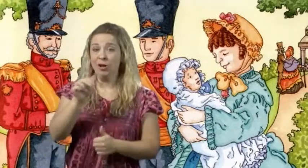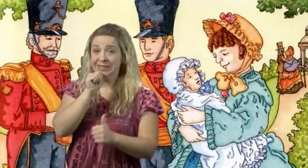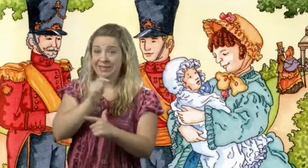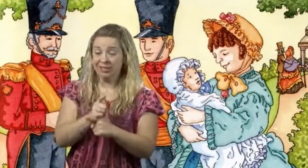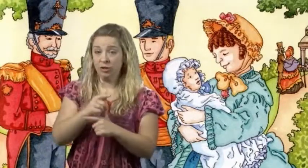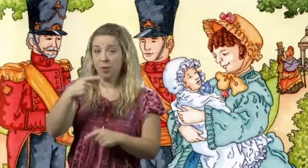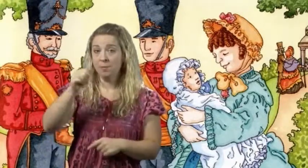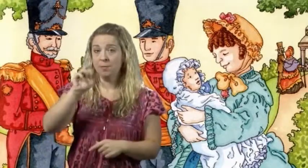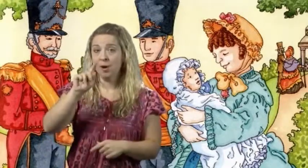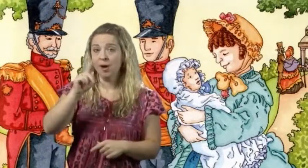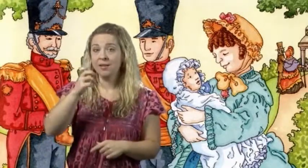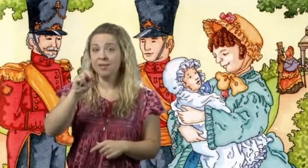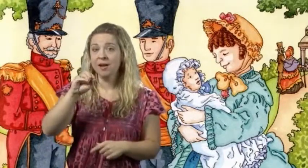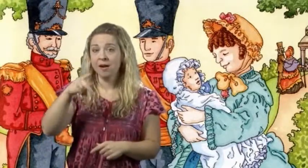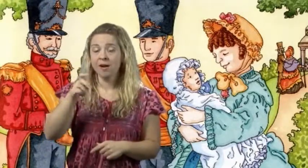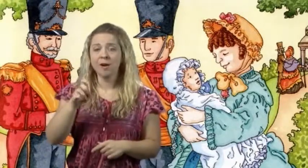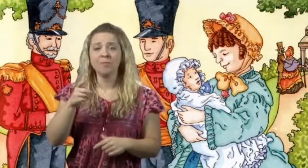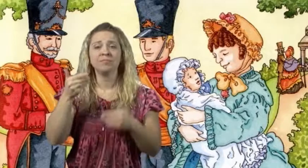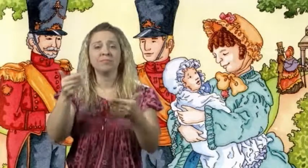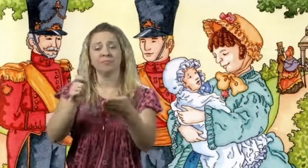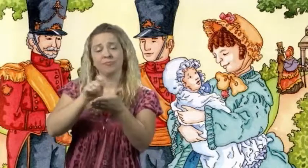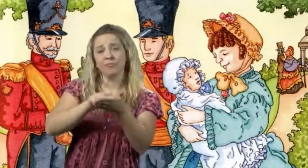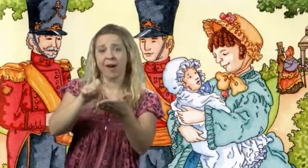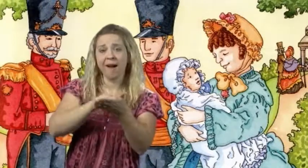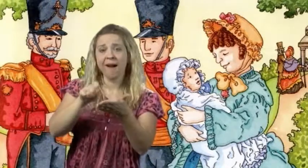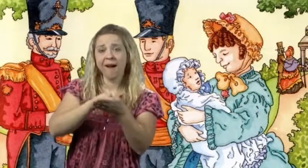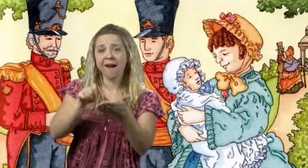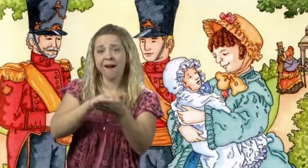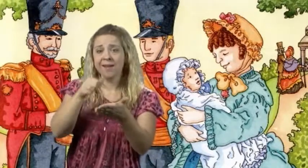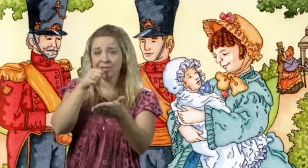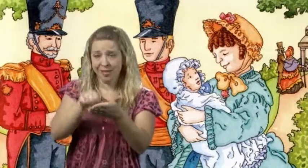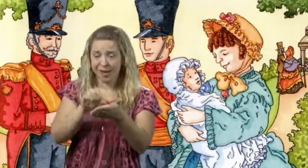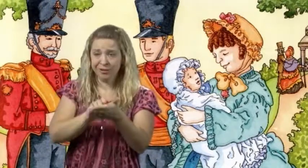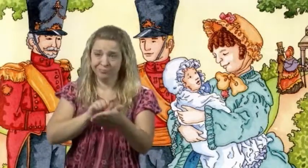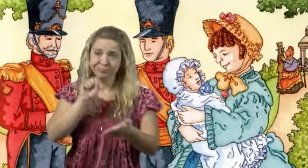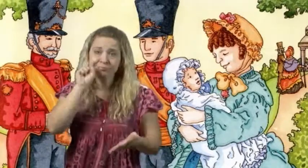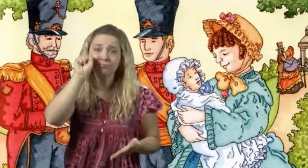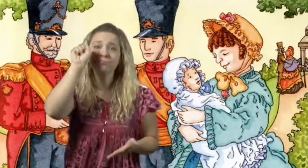Parthenope wrote to Florence that in England, the people love you.